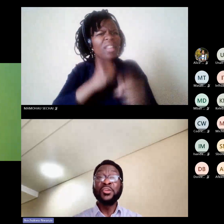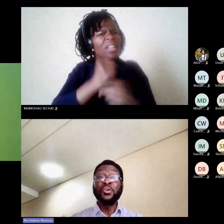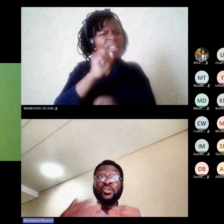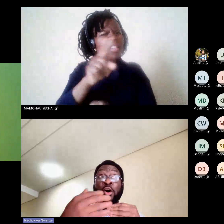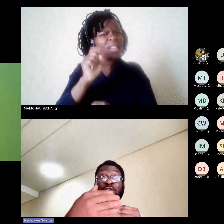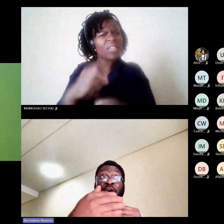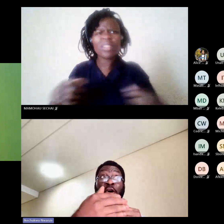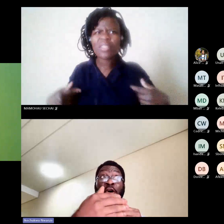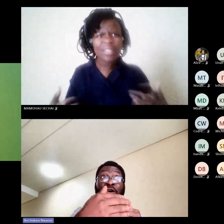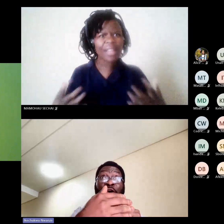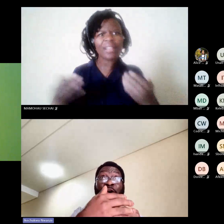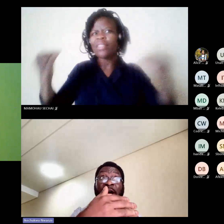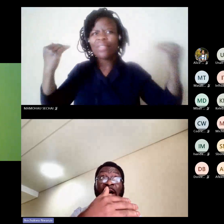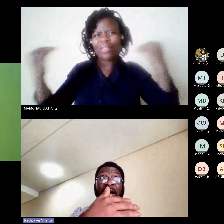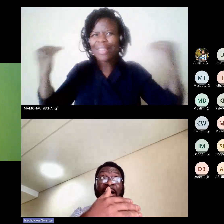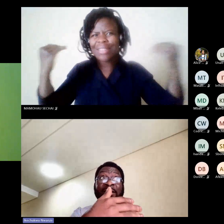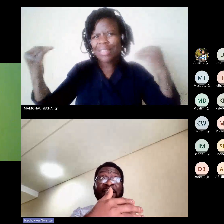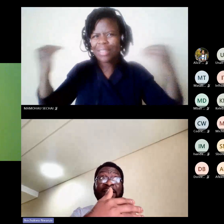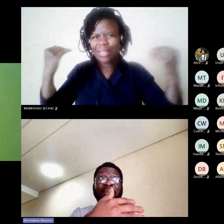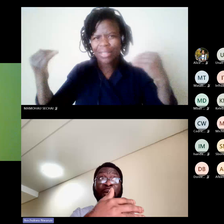know,